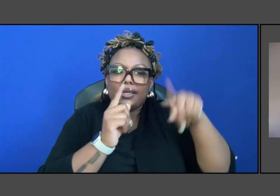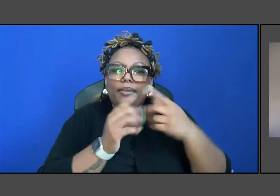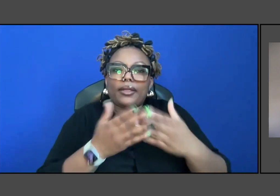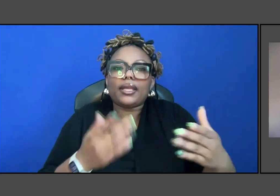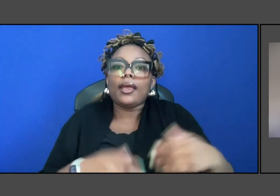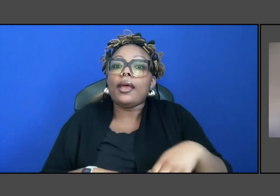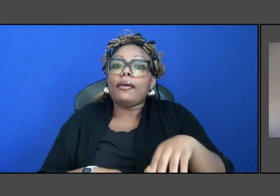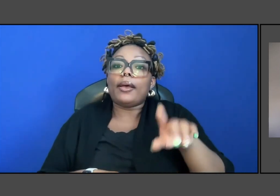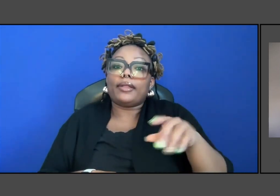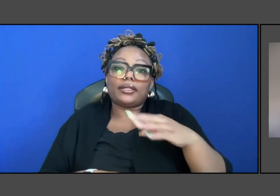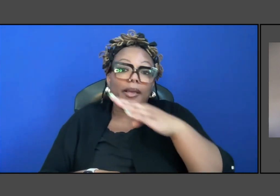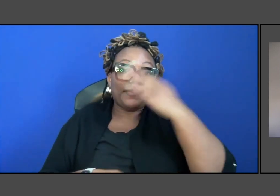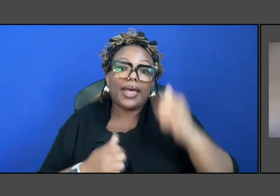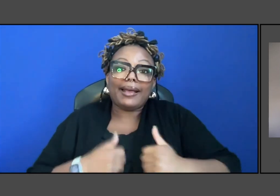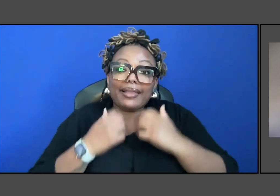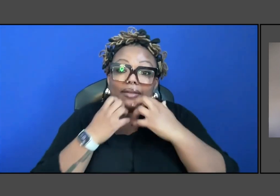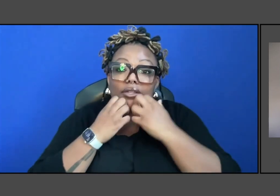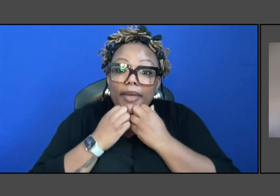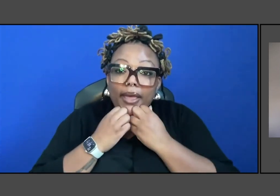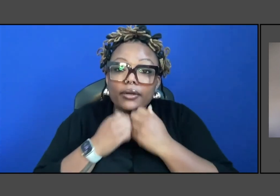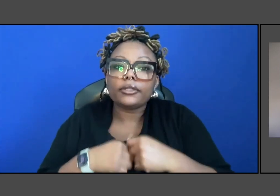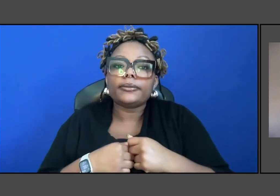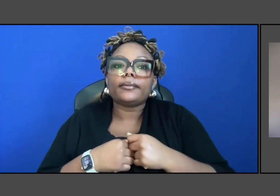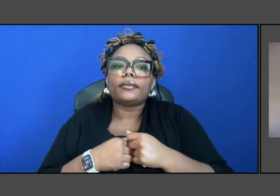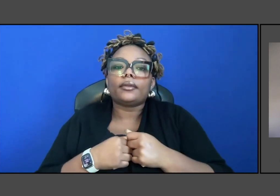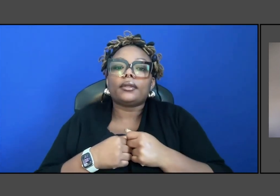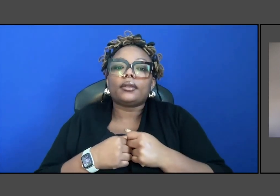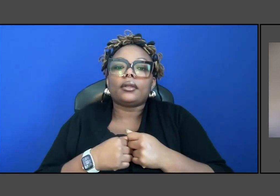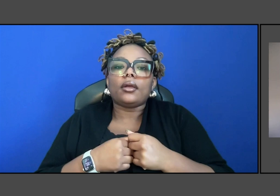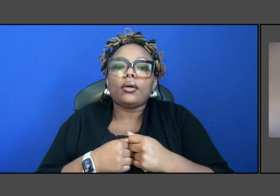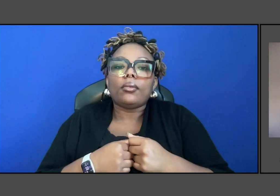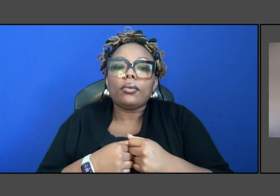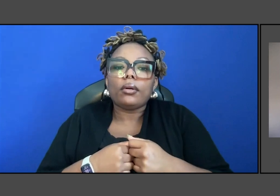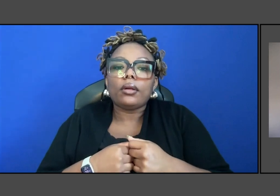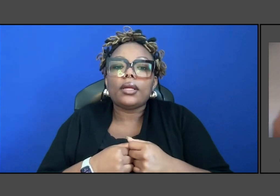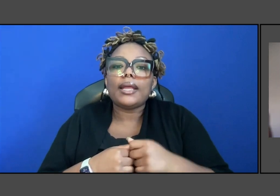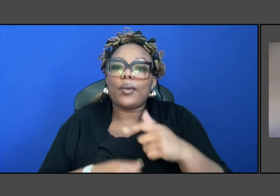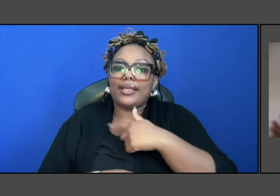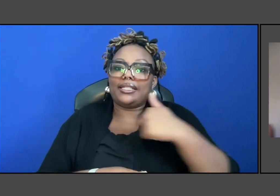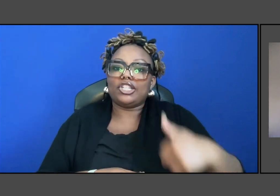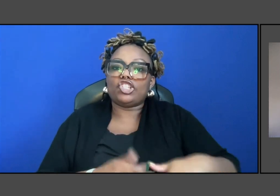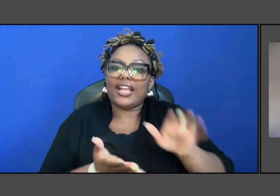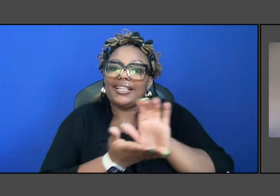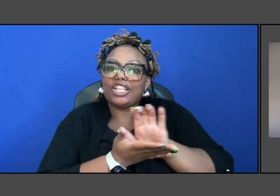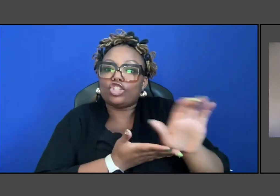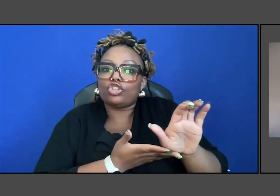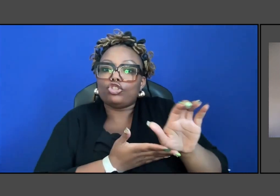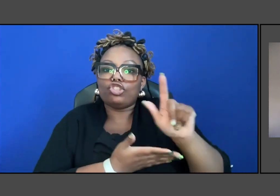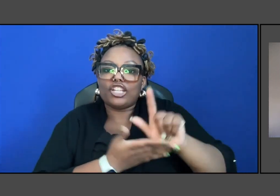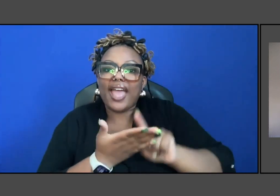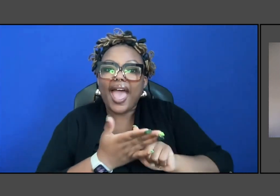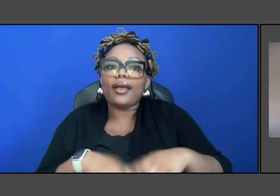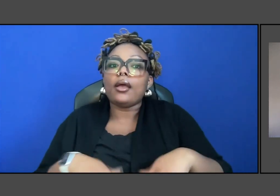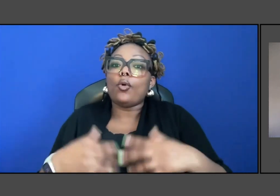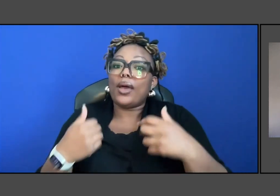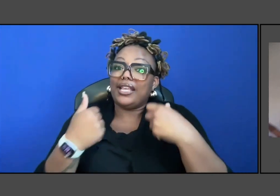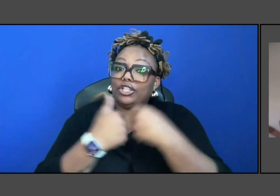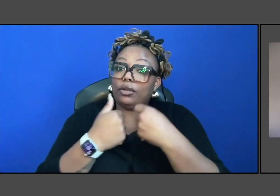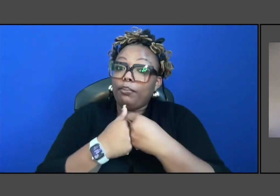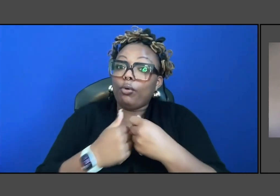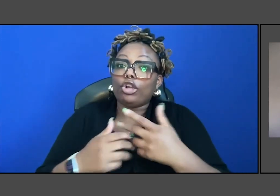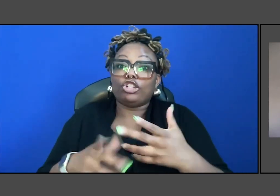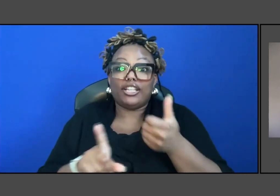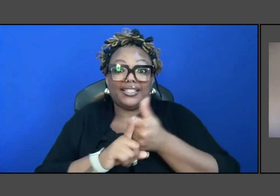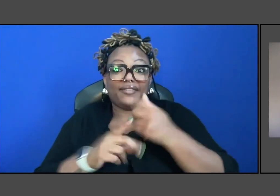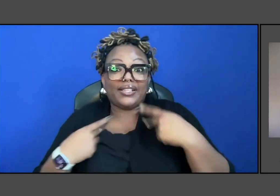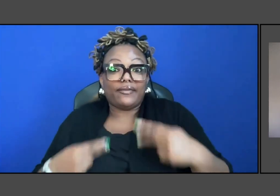Matter, whether it's a Chinese Exclusion Act, whether it's the border itself as a physical place, or migration, all